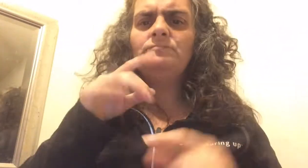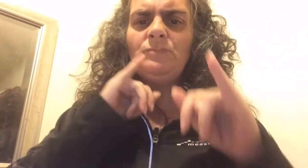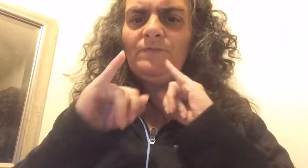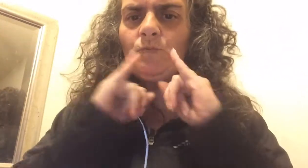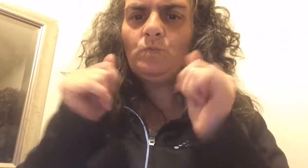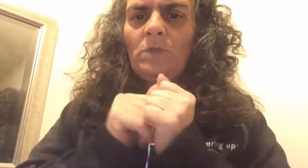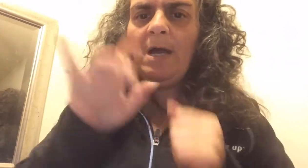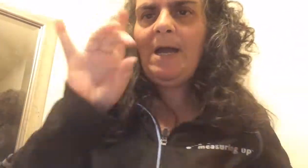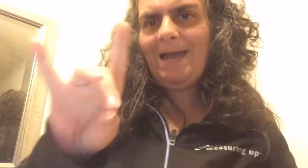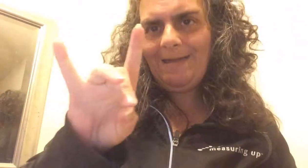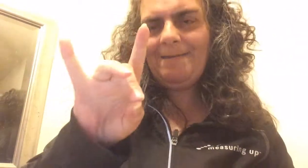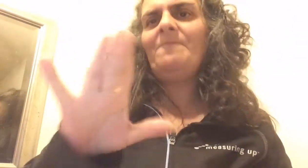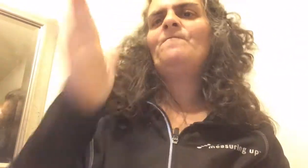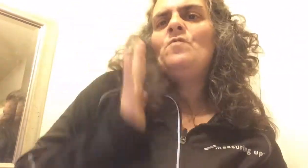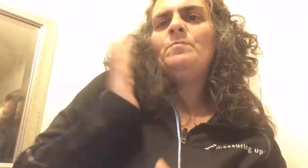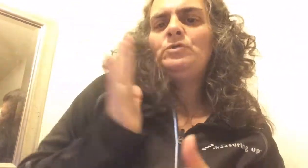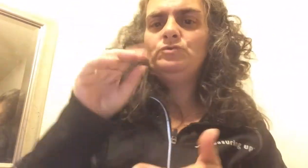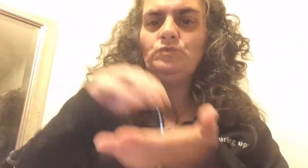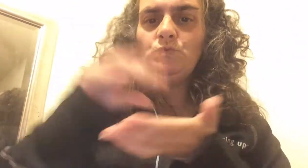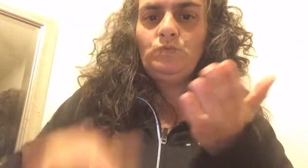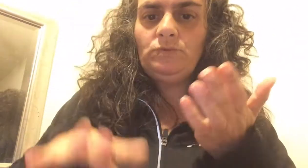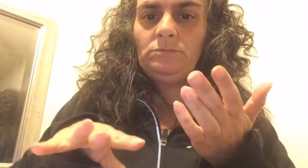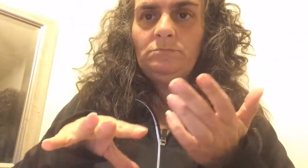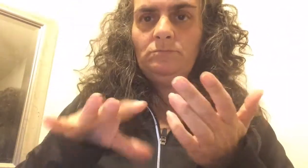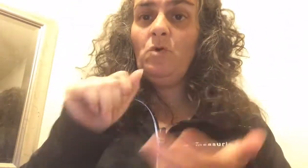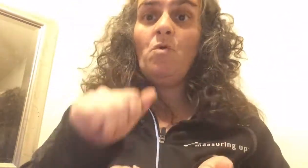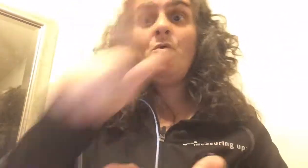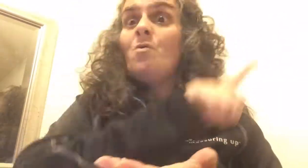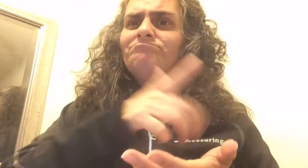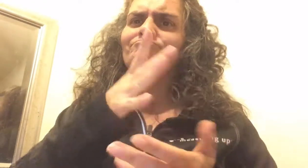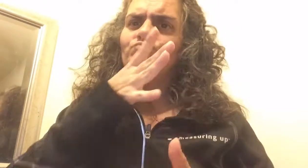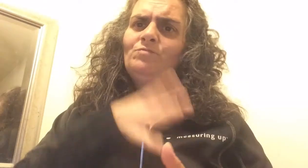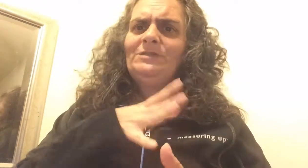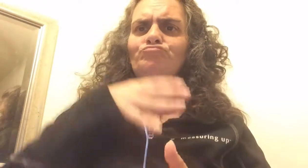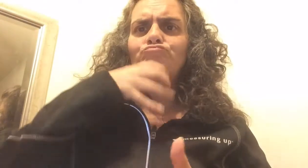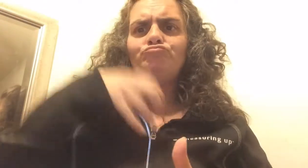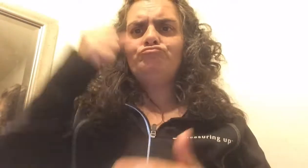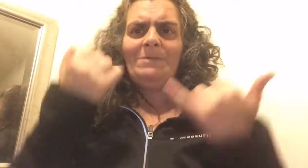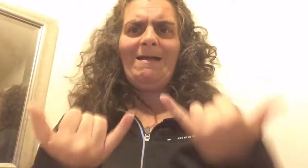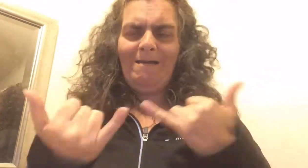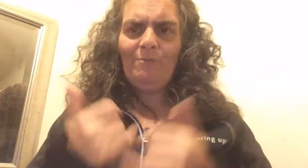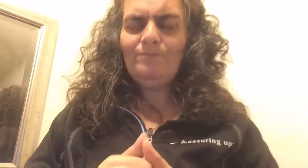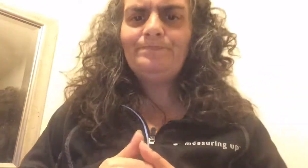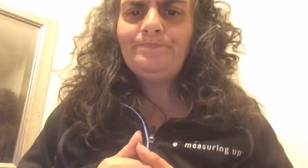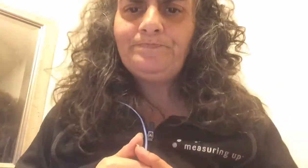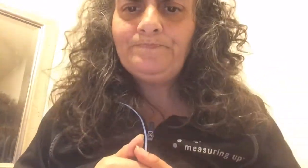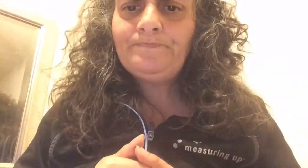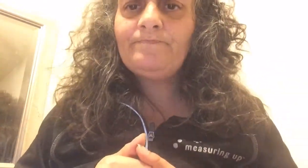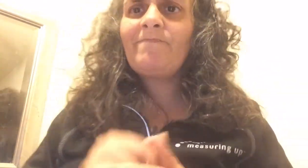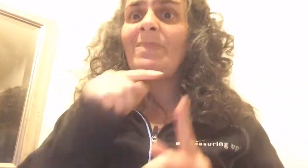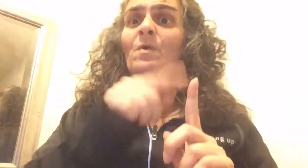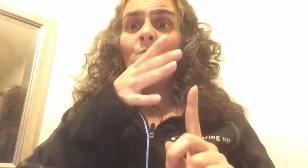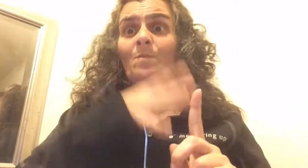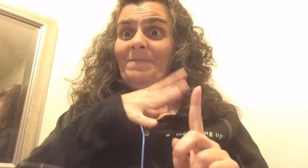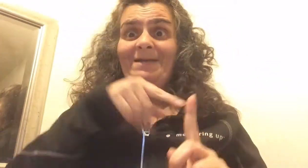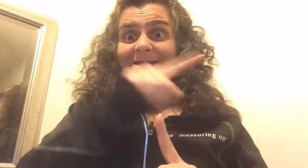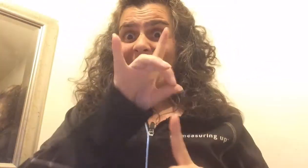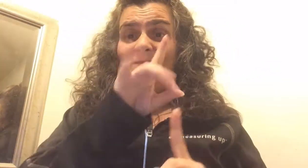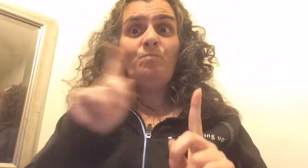sorry, I can't remember the top of my head. That's way too much. You guys don't need to hold that many fucking numbers, but that's all we're talking about, okay? Now, I ain't gonna lie to you guys. I tried to do my own haircut little tutorial, but I tried to do it on my phone. Like, this is what the